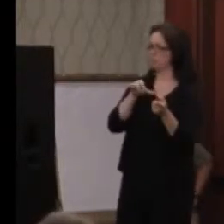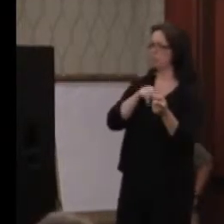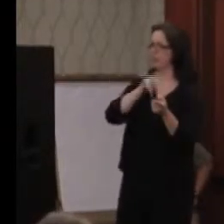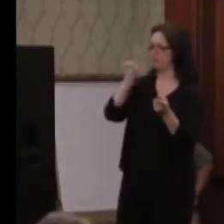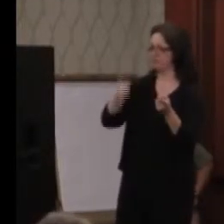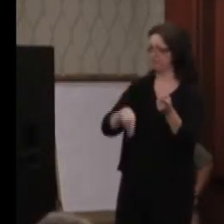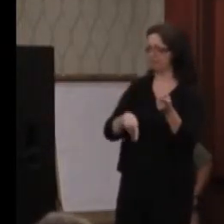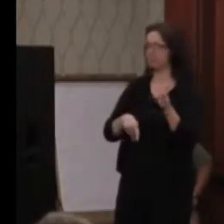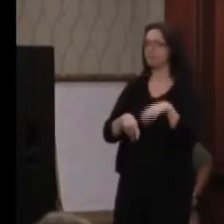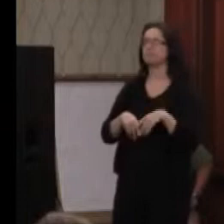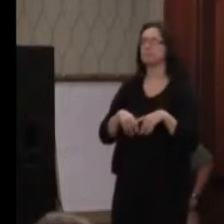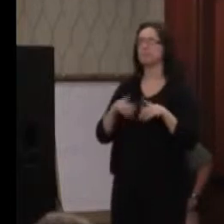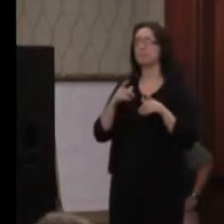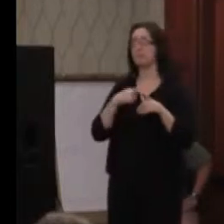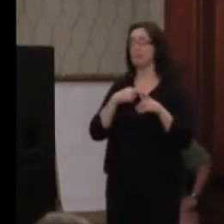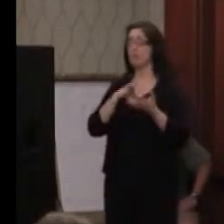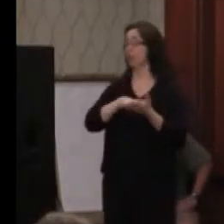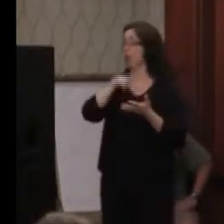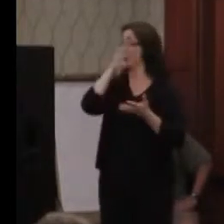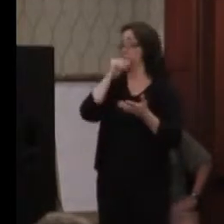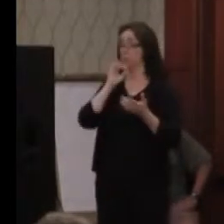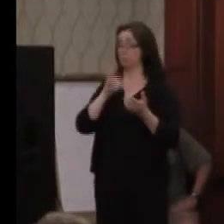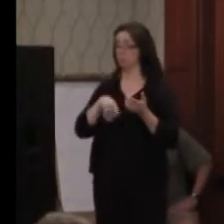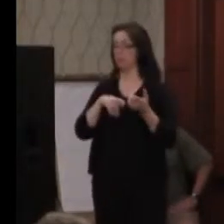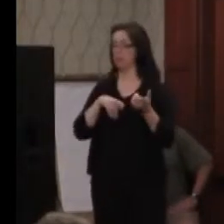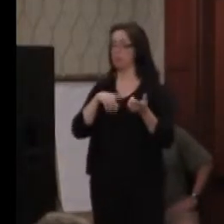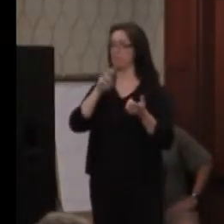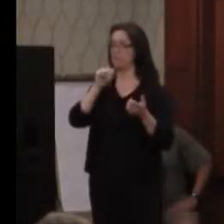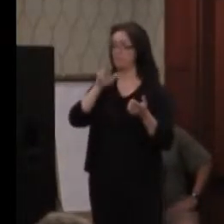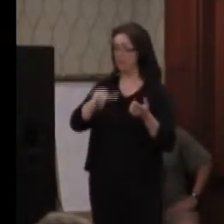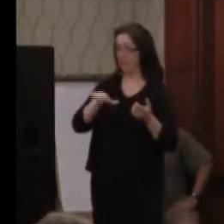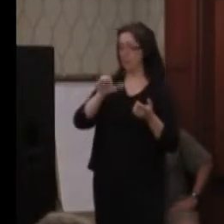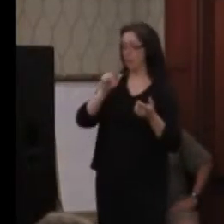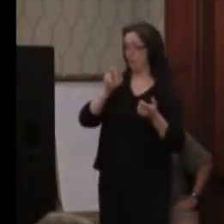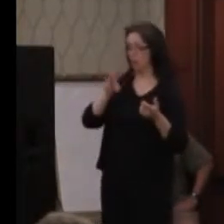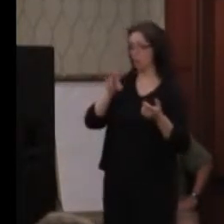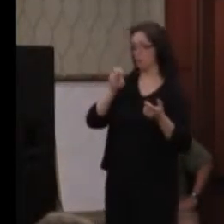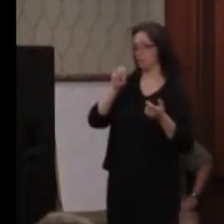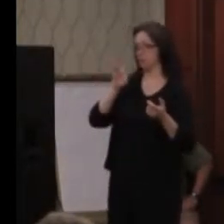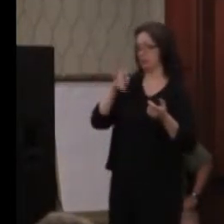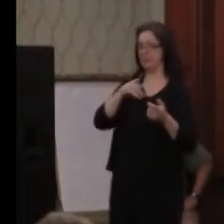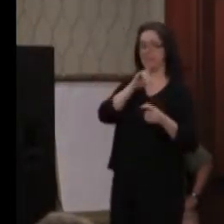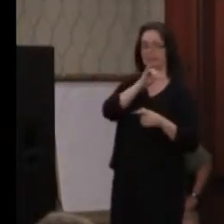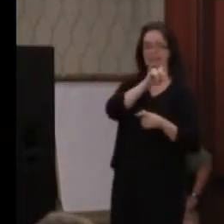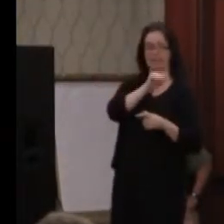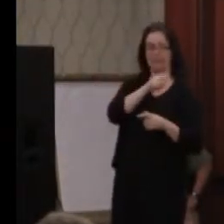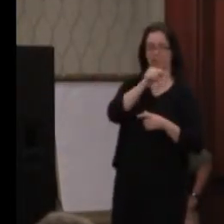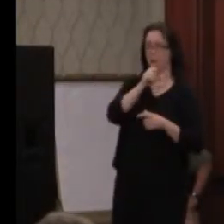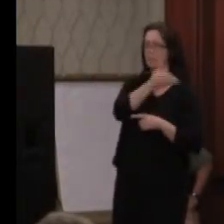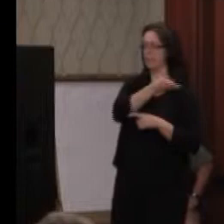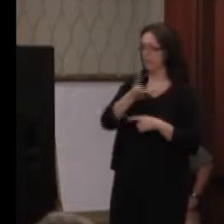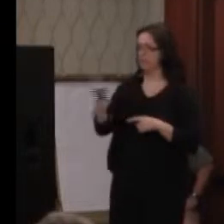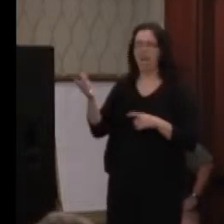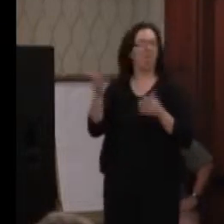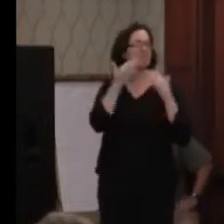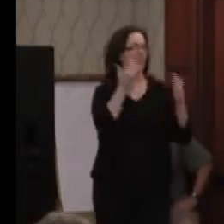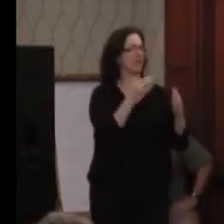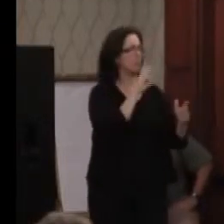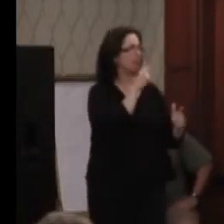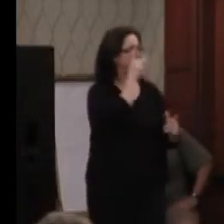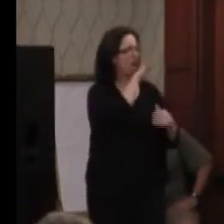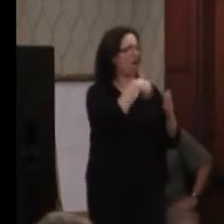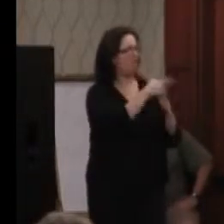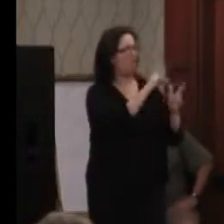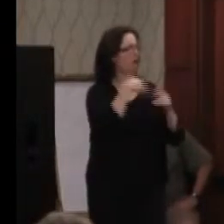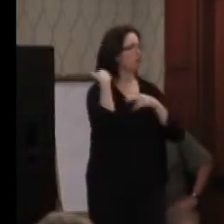Philadelphia. And what I came to learn was that Mary Carter Smith, Linda Goss, had been invited to Jonesboro. Thank you, Beth, by the way, for all of